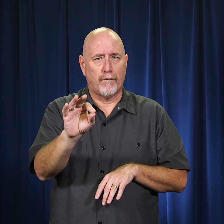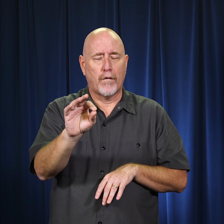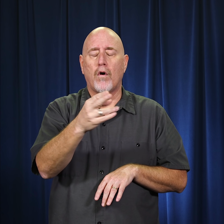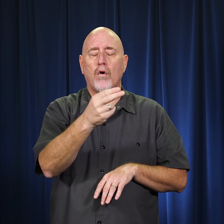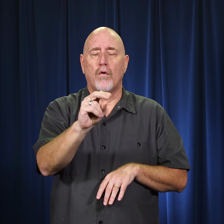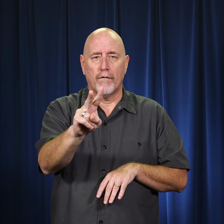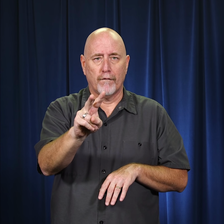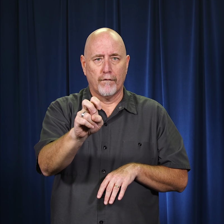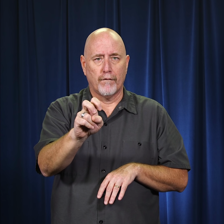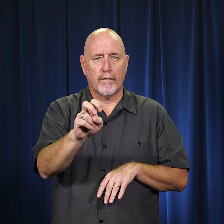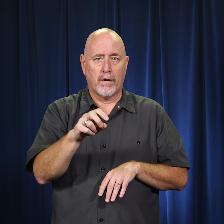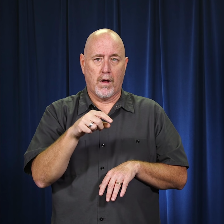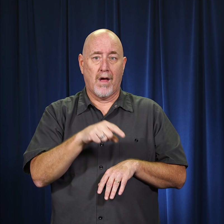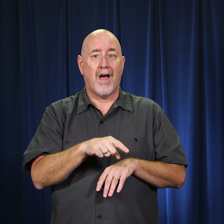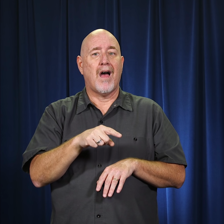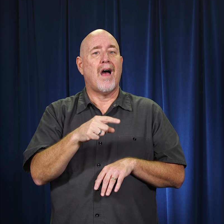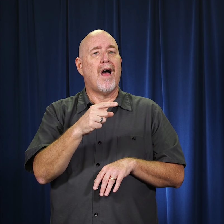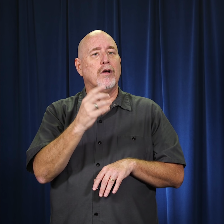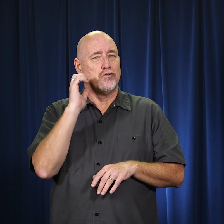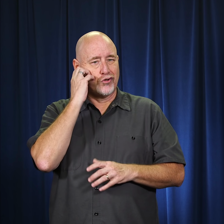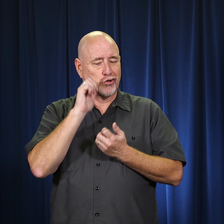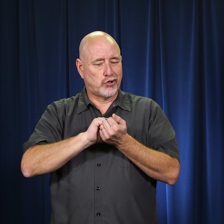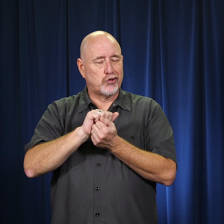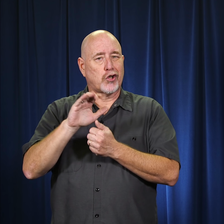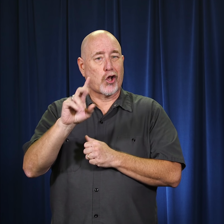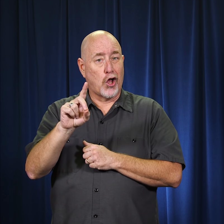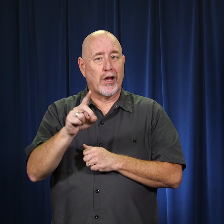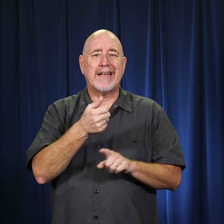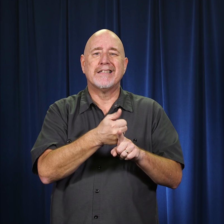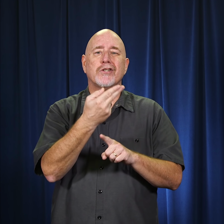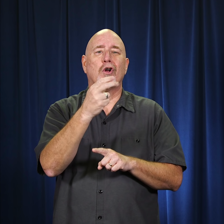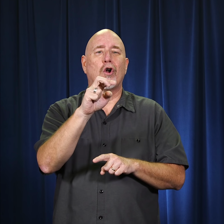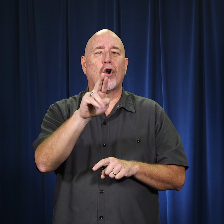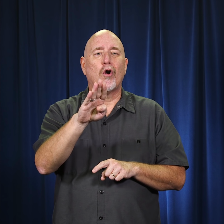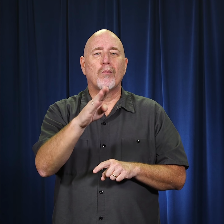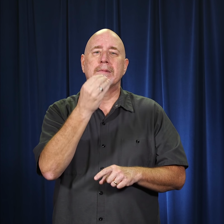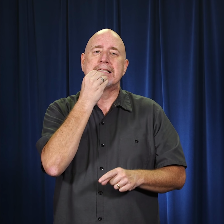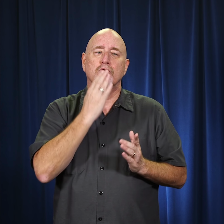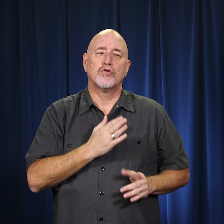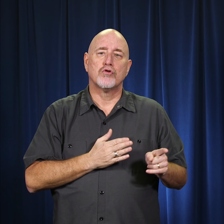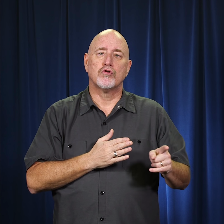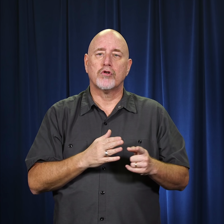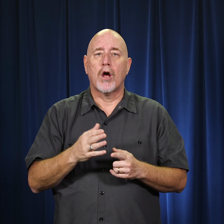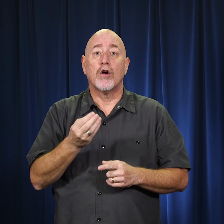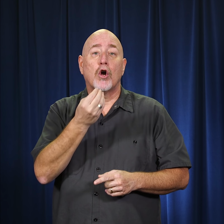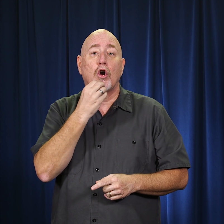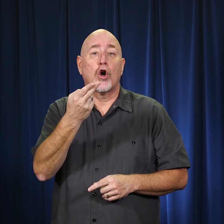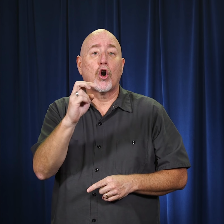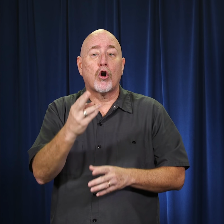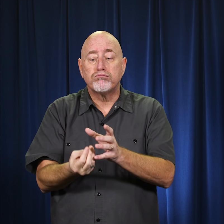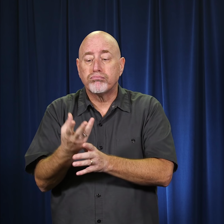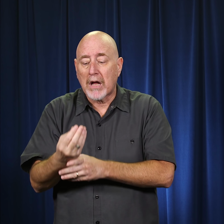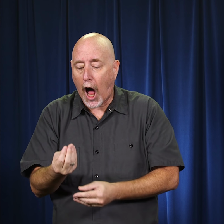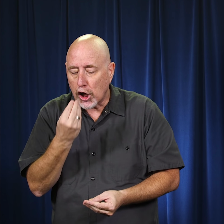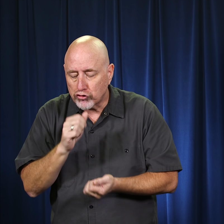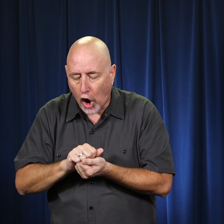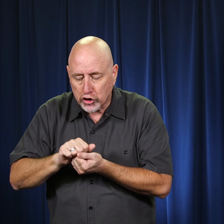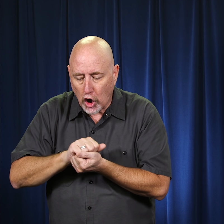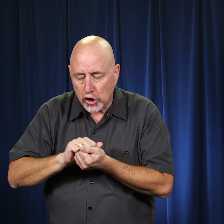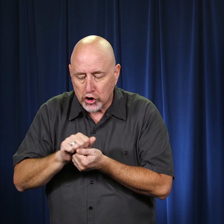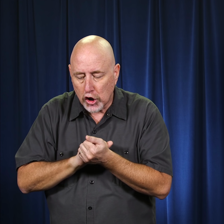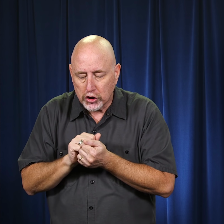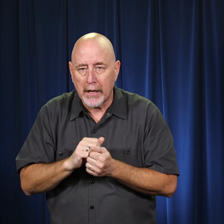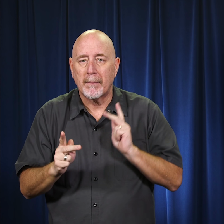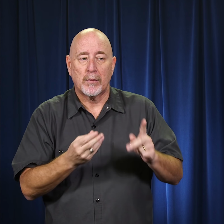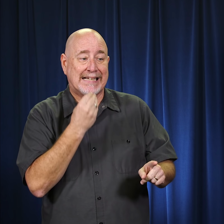cow is an herbivore. It takes in plants and turns those plants basically into food that then humans consume.